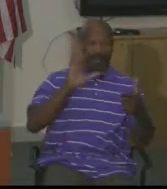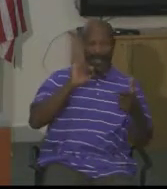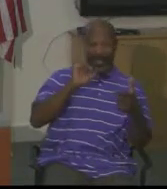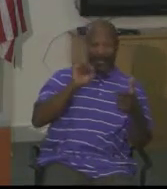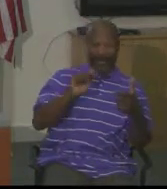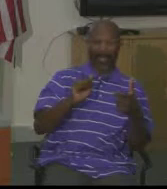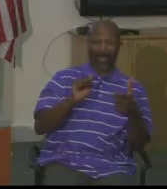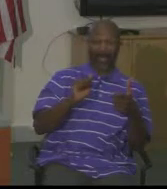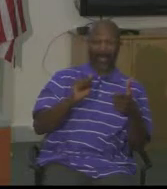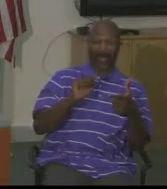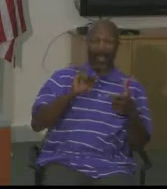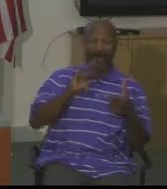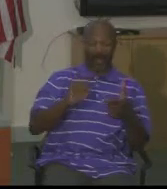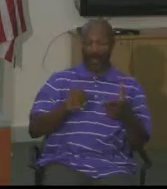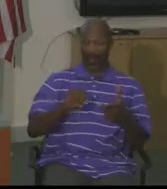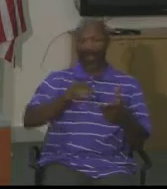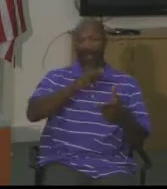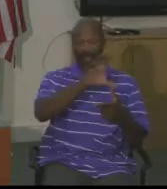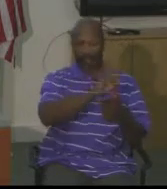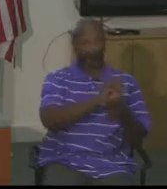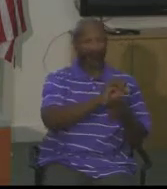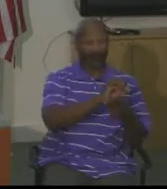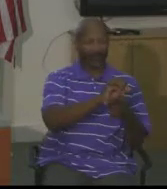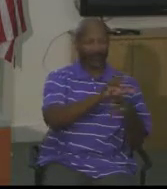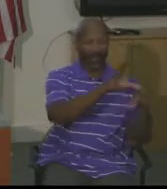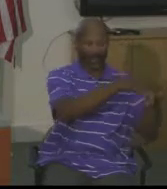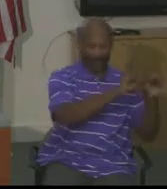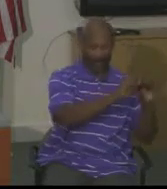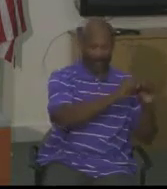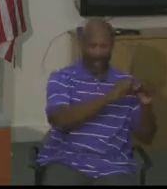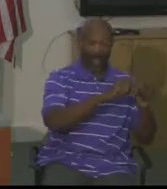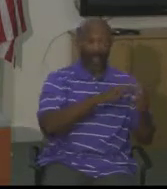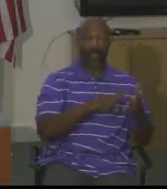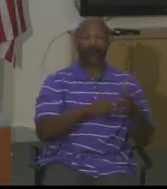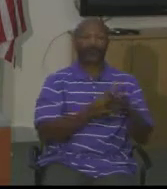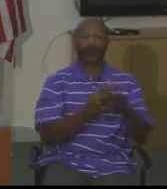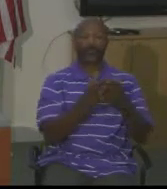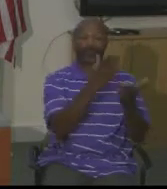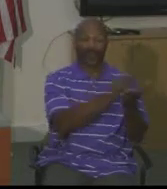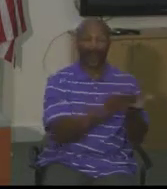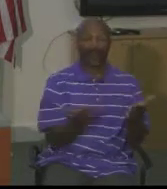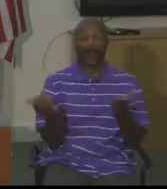IBM, it existed at other companies, and then it re-existed in IBM.